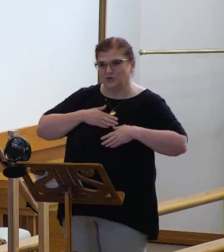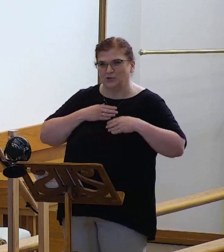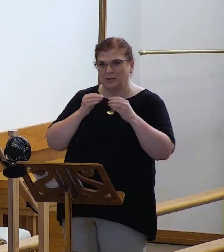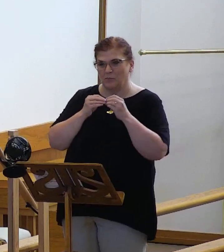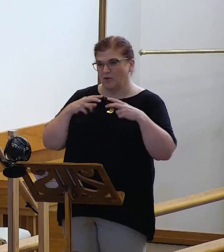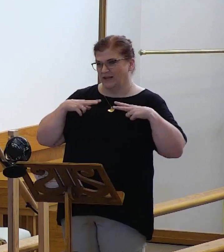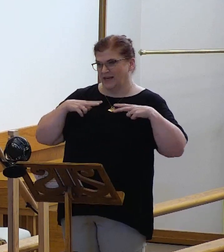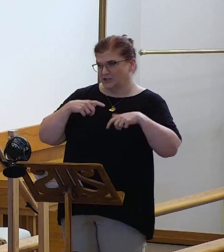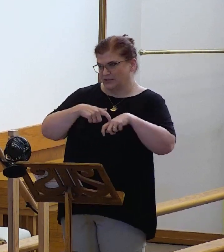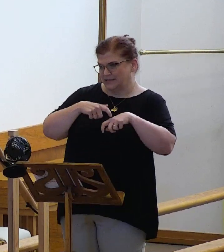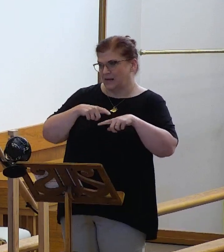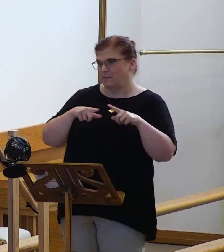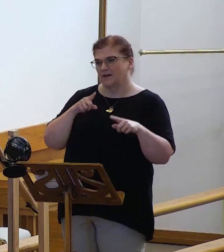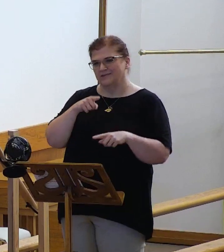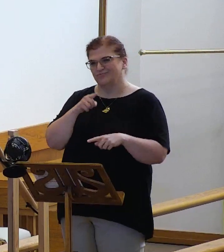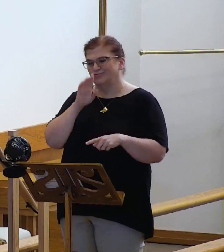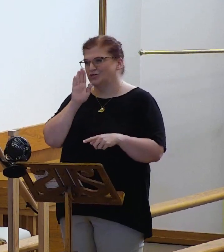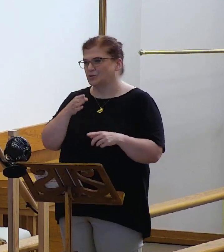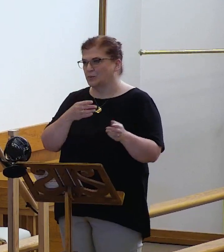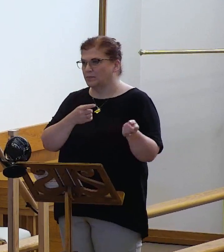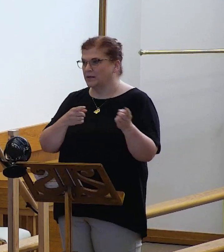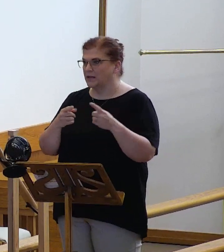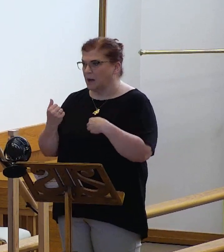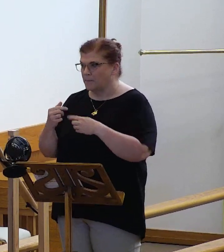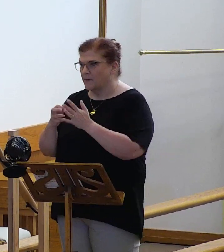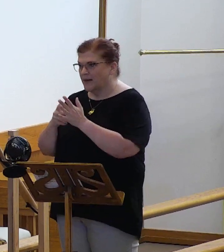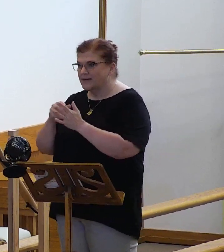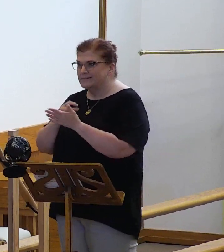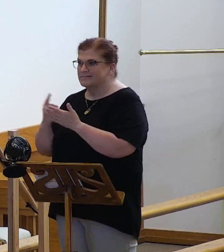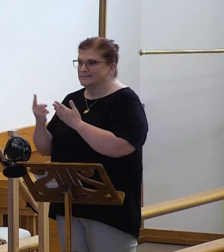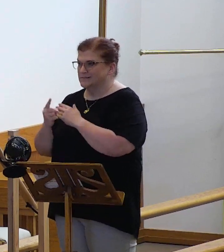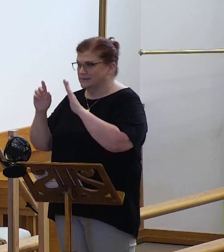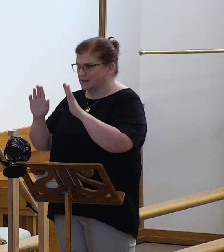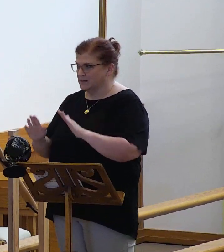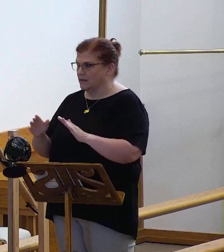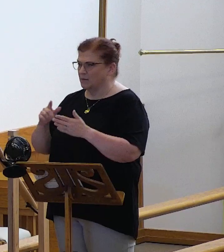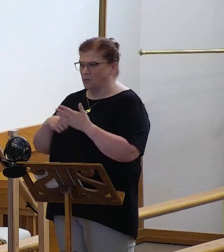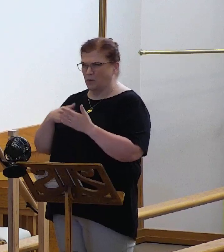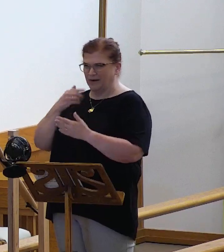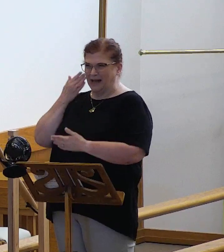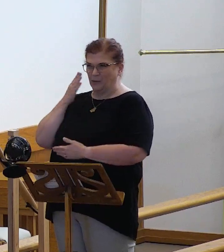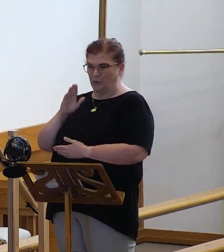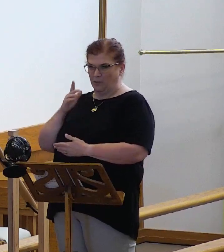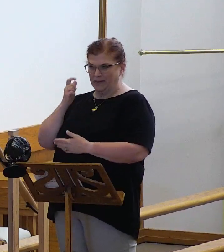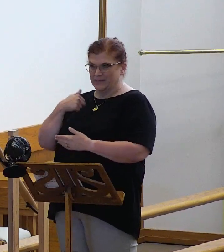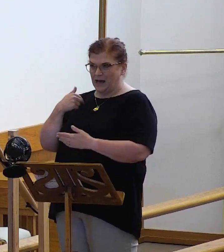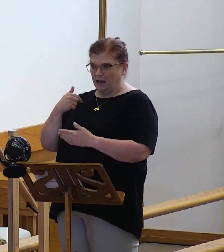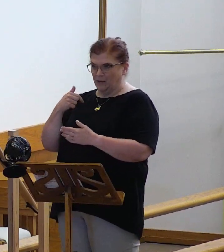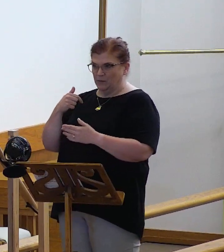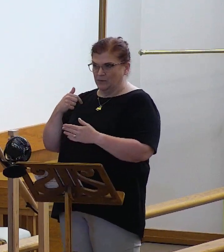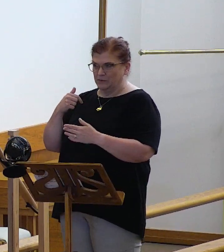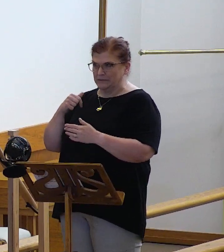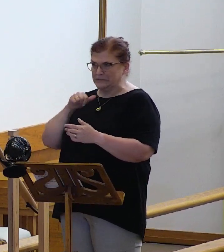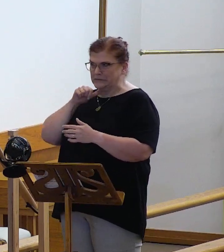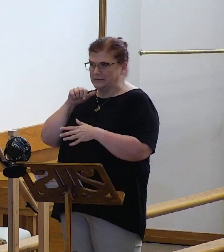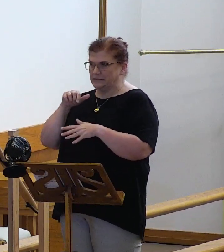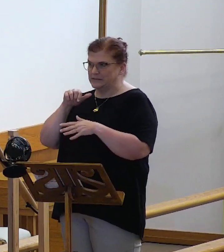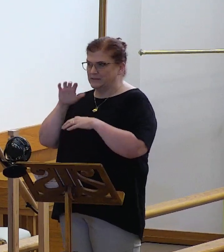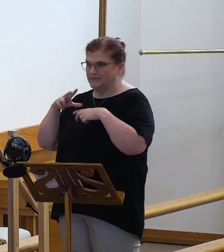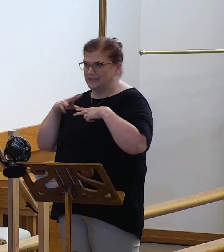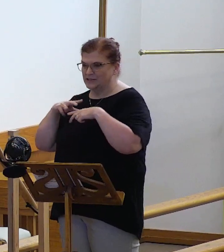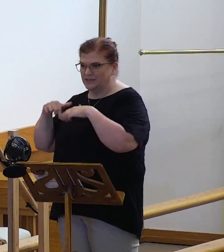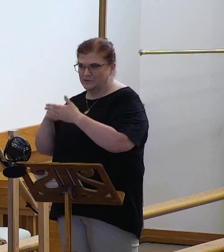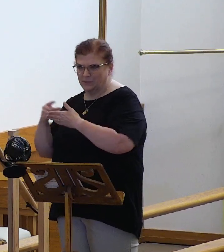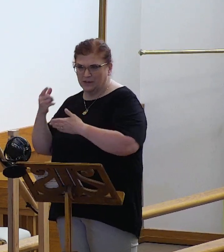time. But she will be with us now next Sunday. What I'm unclear on, since I was out of town this week, I don't know exactly when